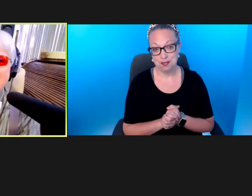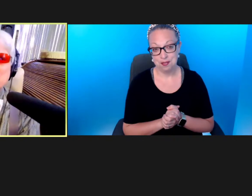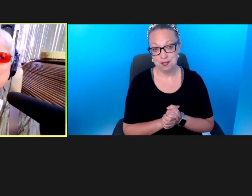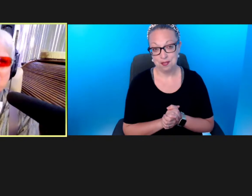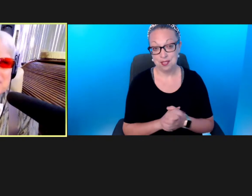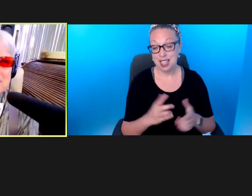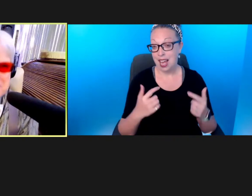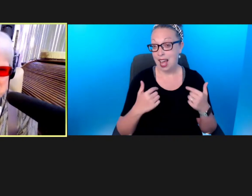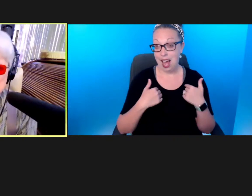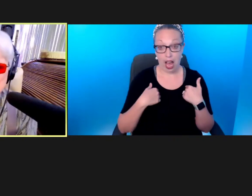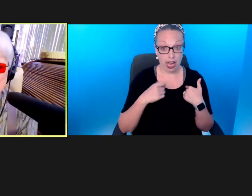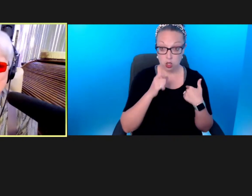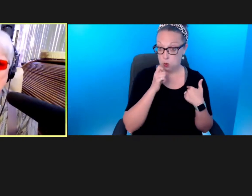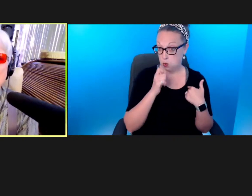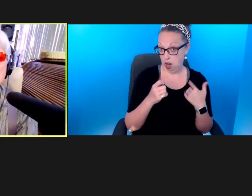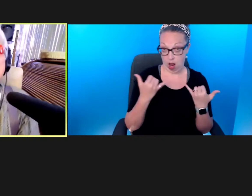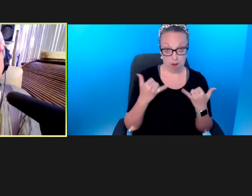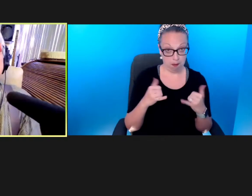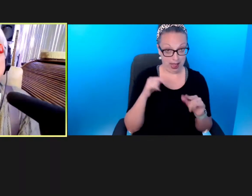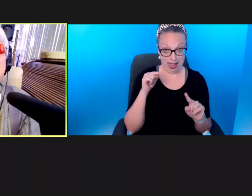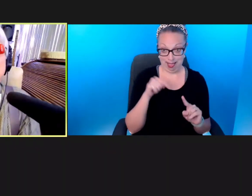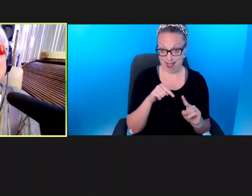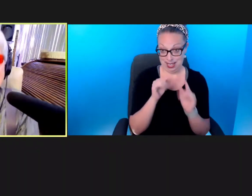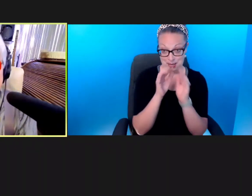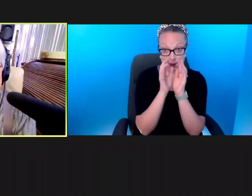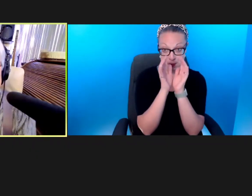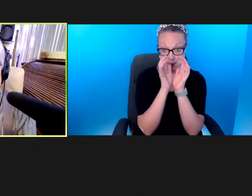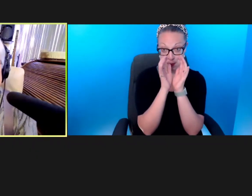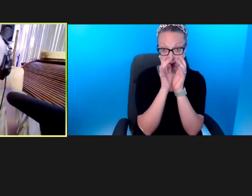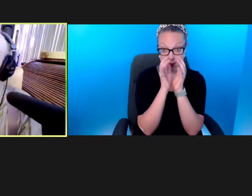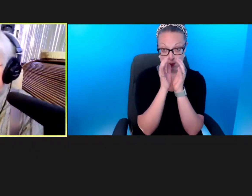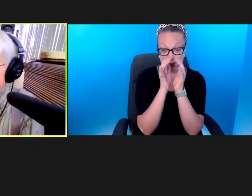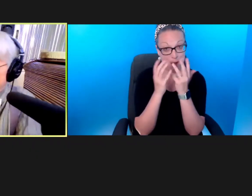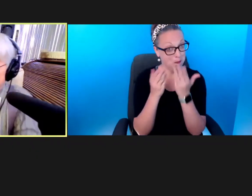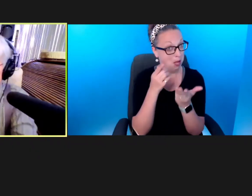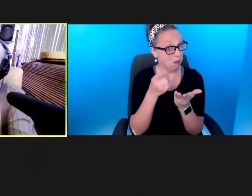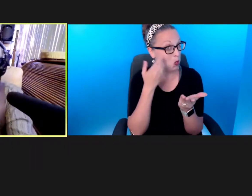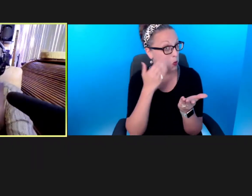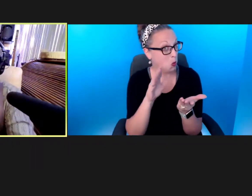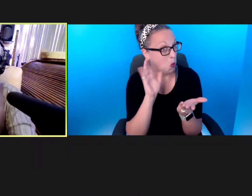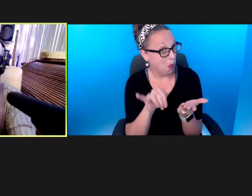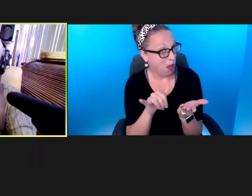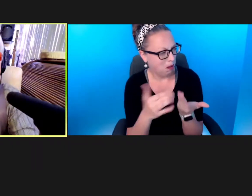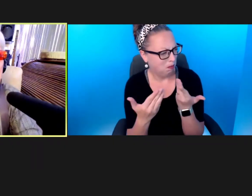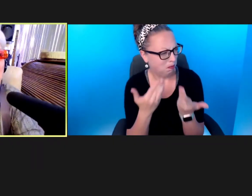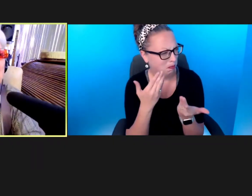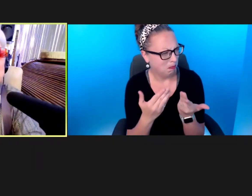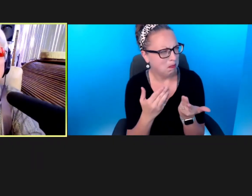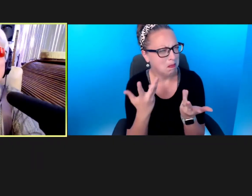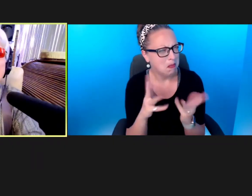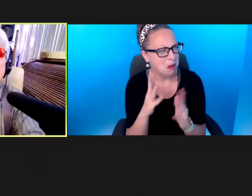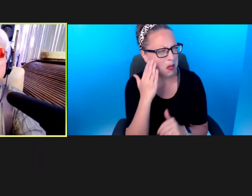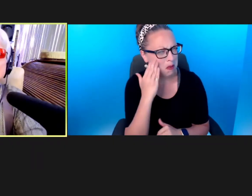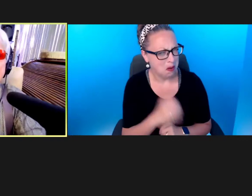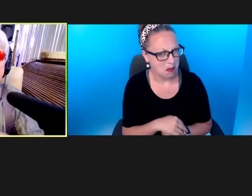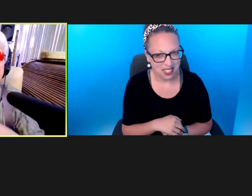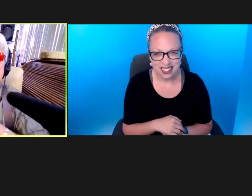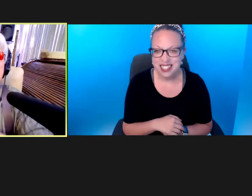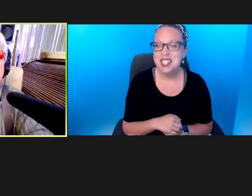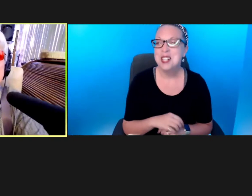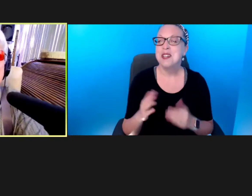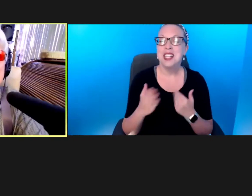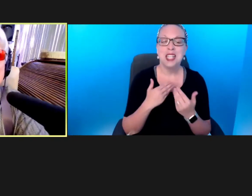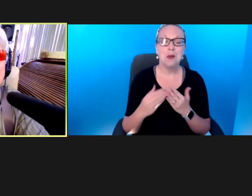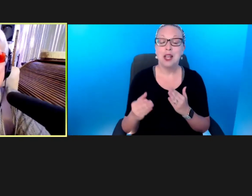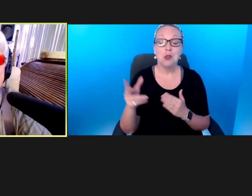I do not play this instrument. You probably couldn't tell that. Hohner heard that played, and